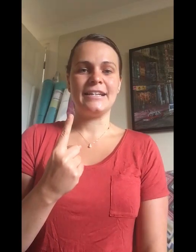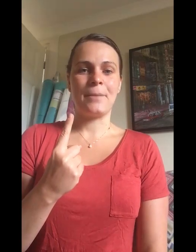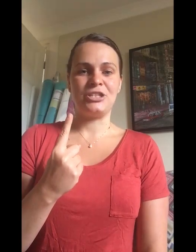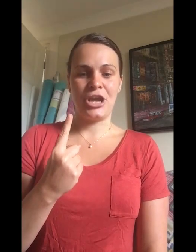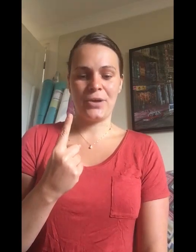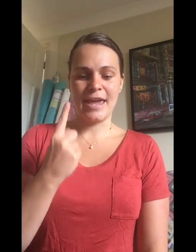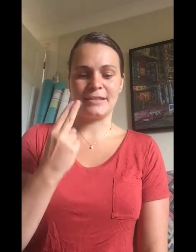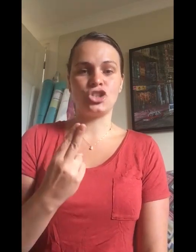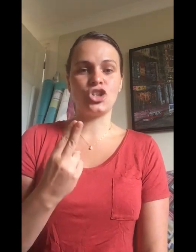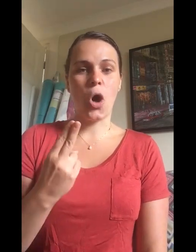Number 2 is dog.